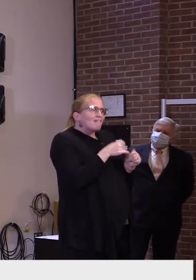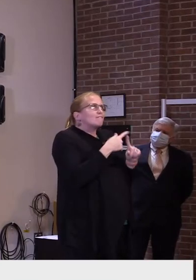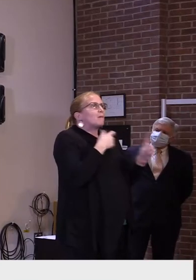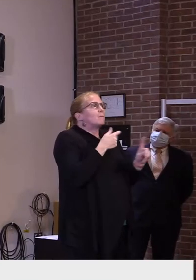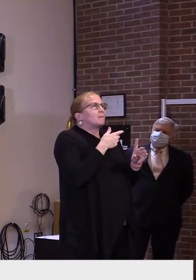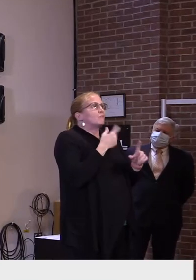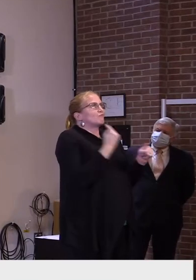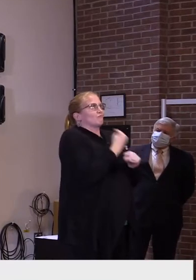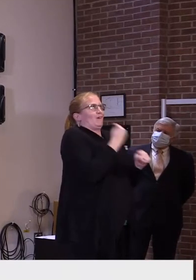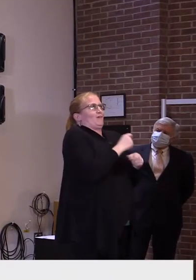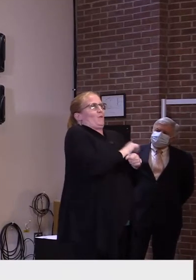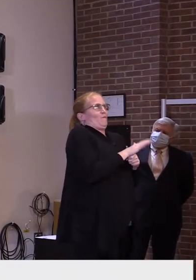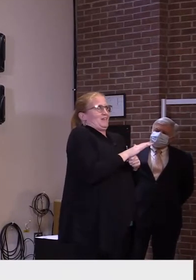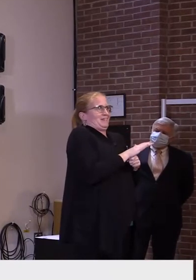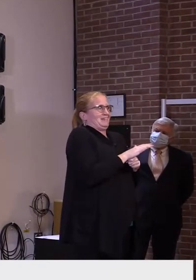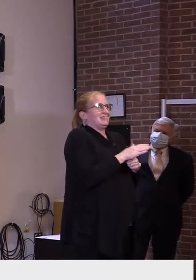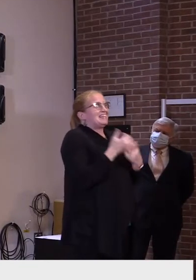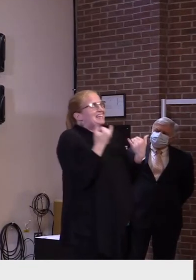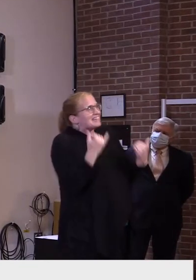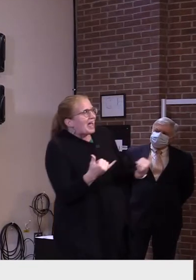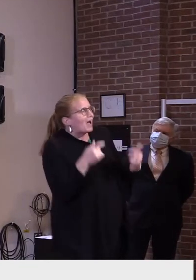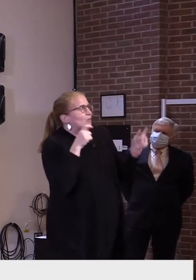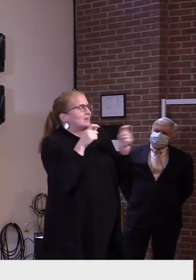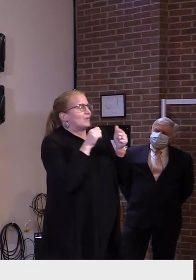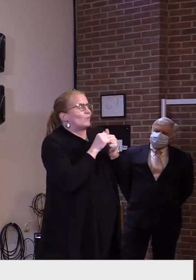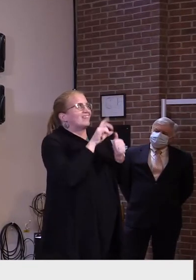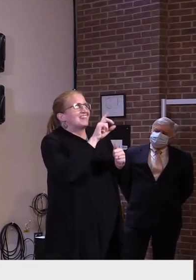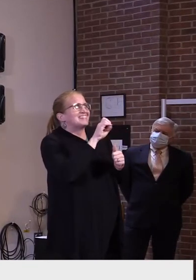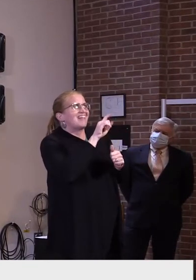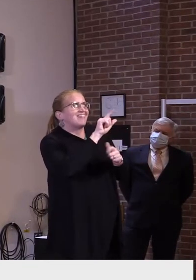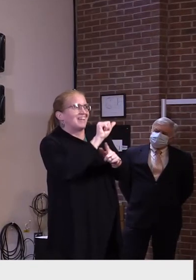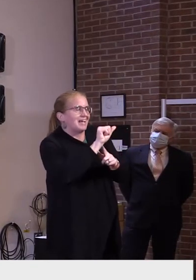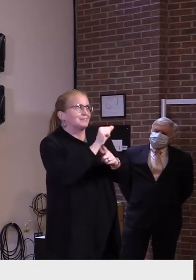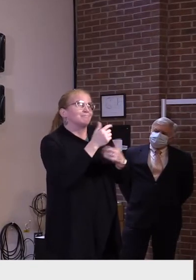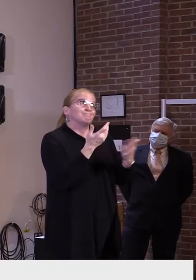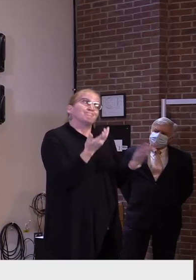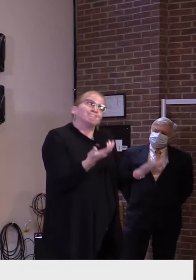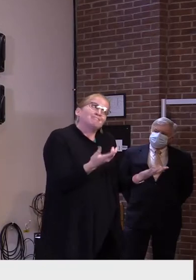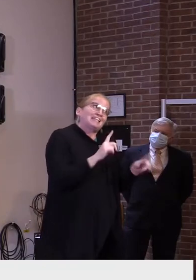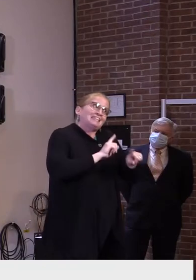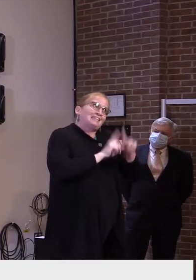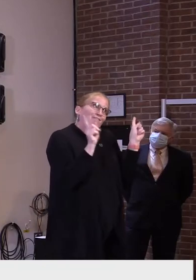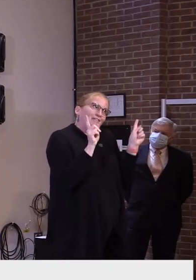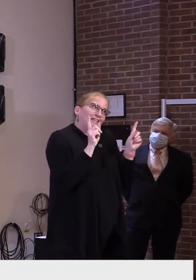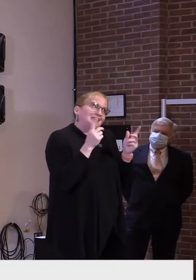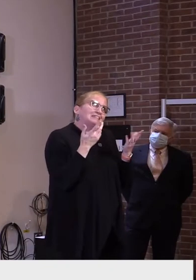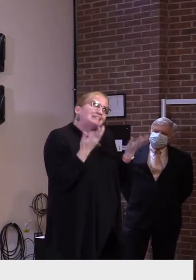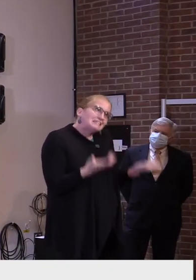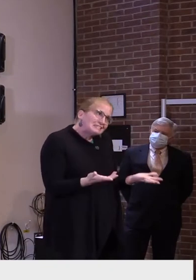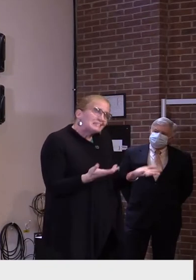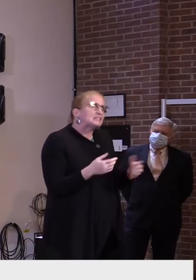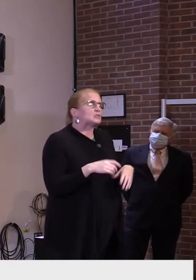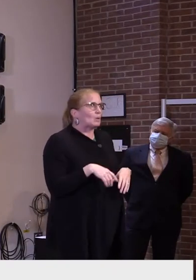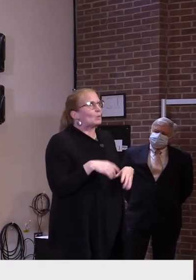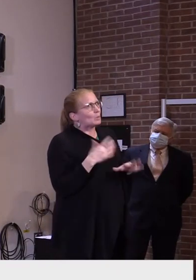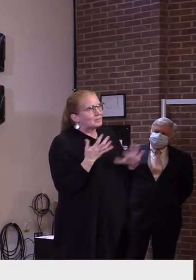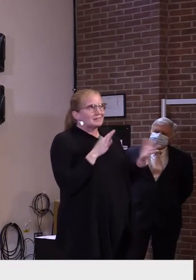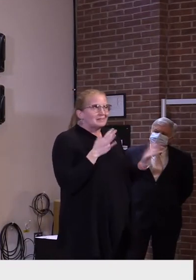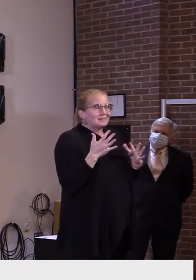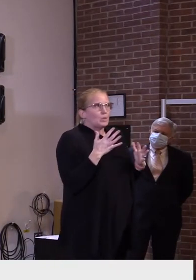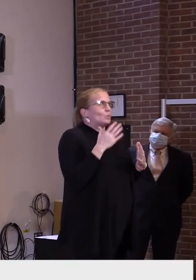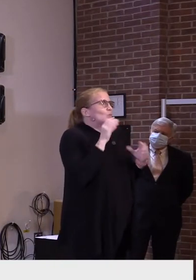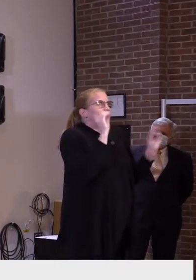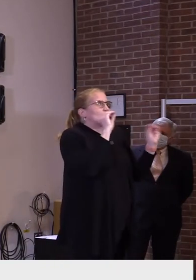the final word in the Delta era. But as I've said at many of these press conferences, it's a very different variant strain.